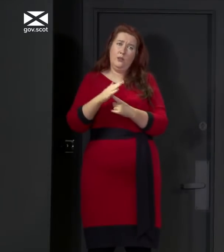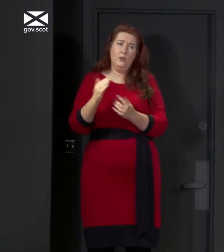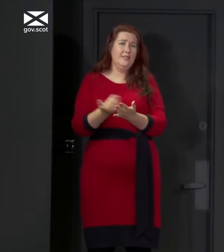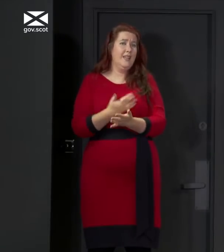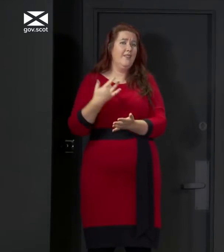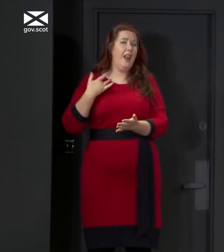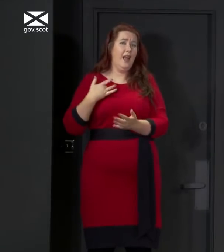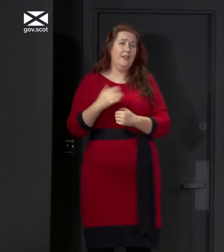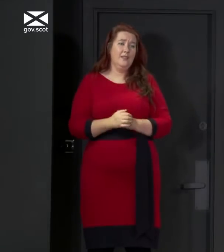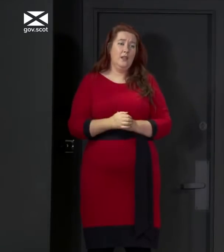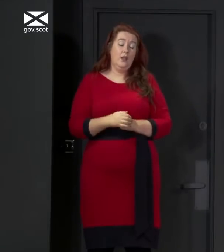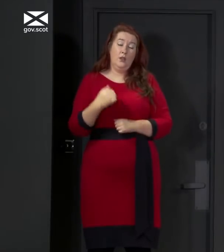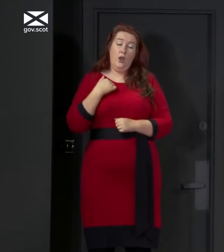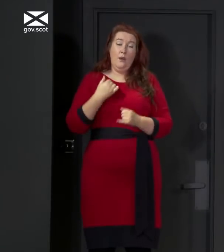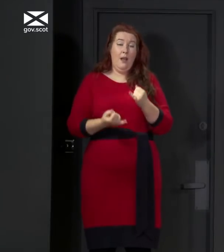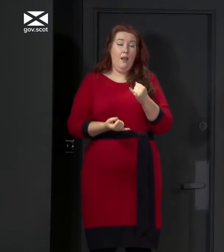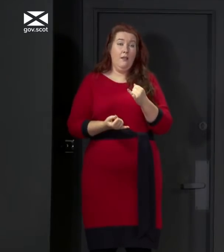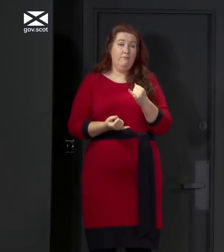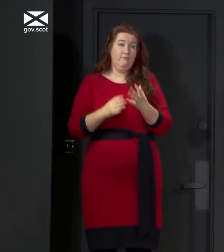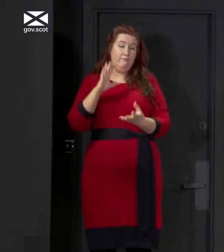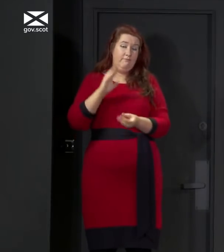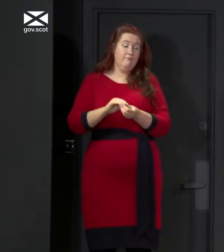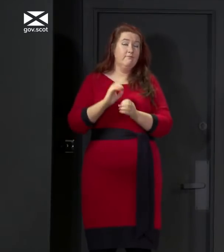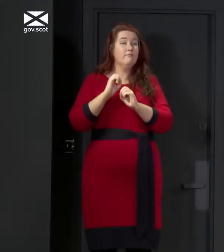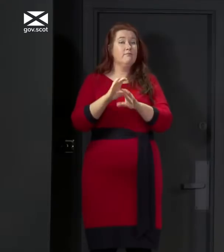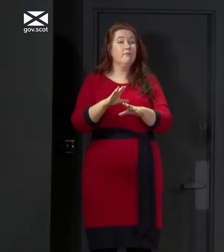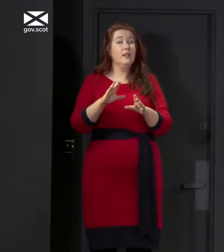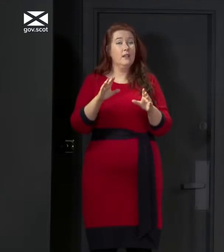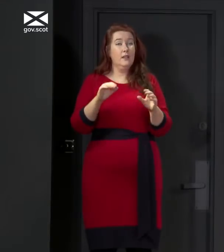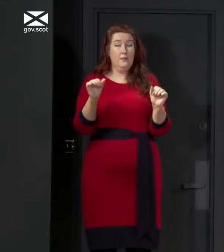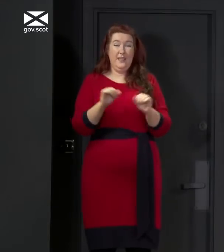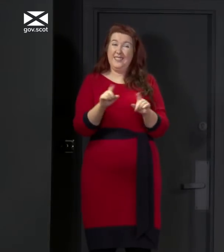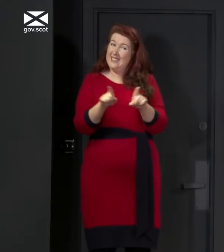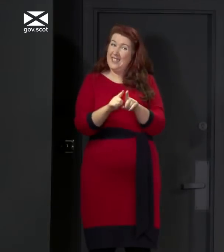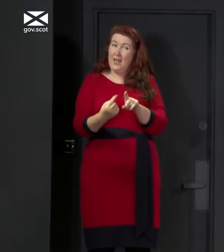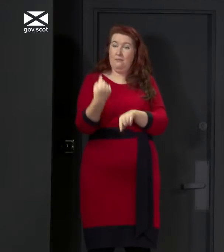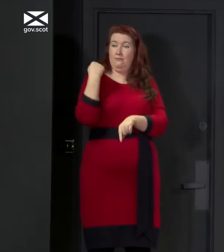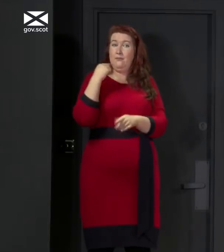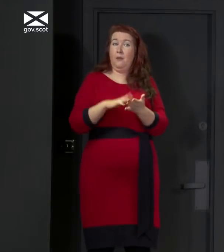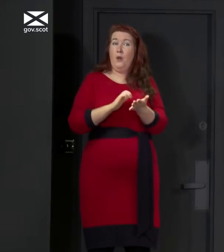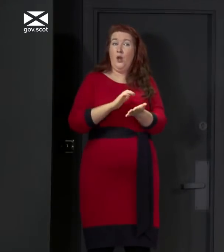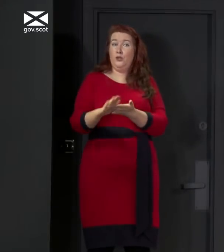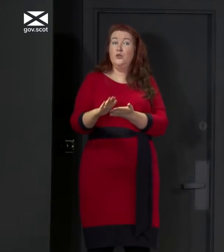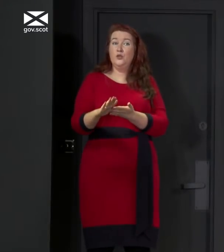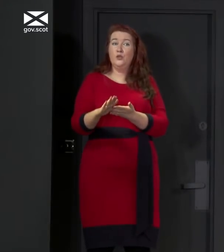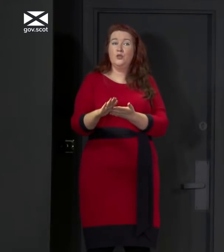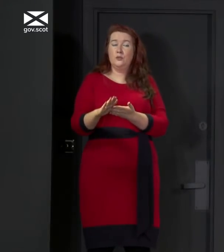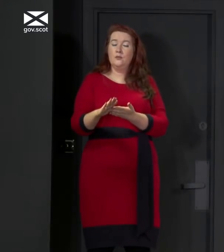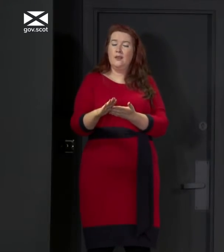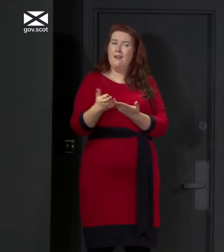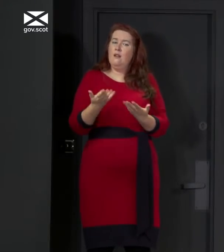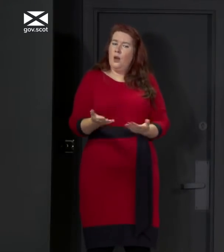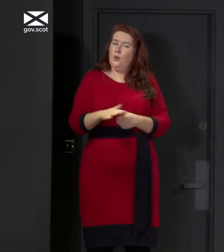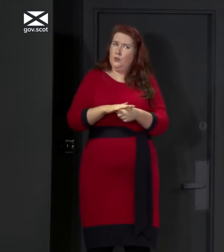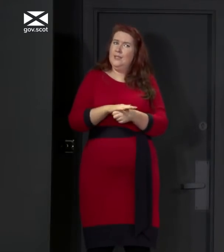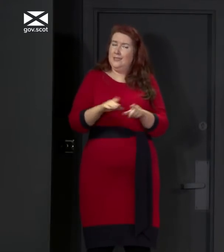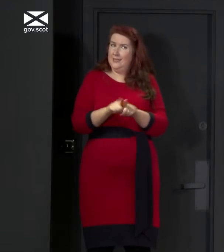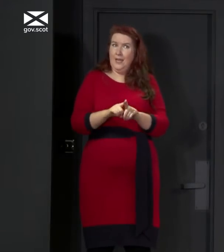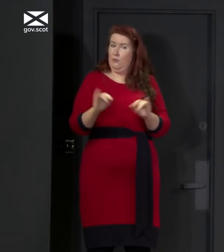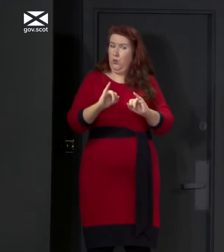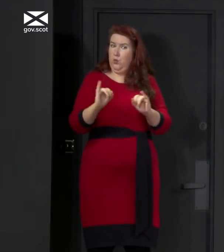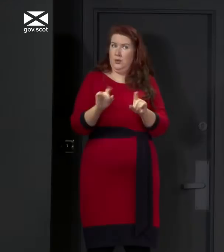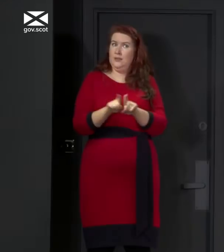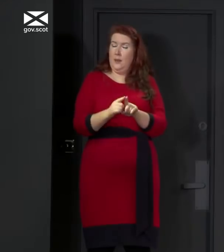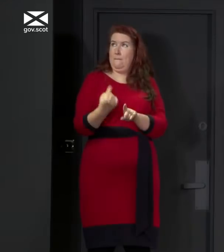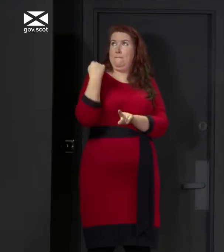important. So my concluding message is the same as it was back in March, because the situation we face now is as serious as